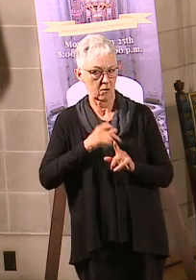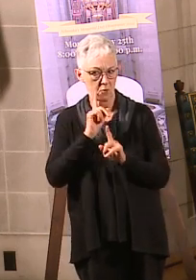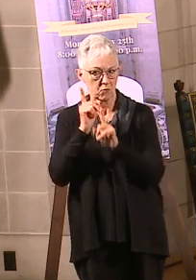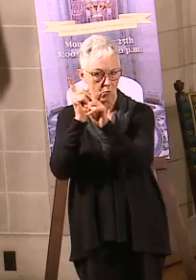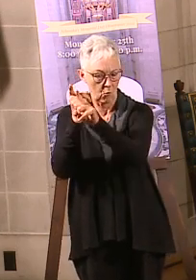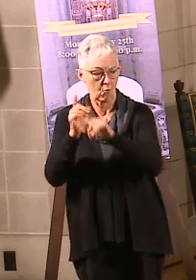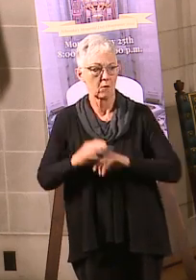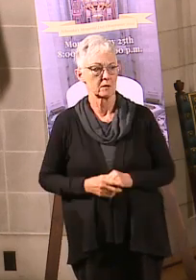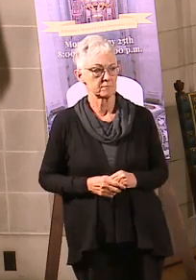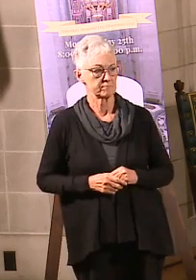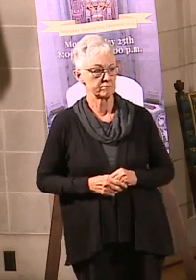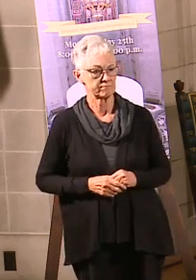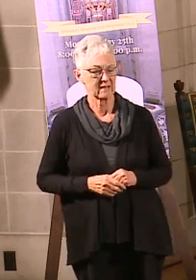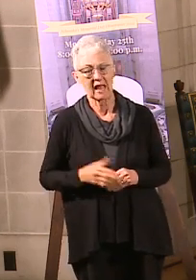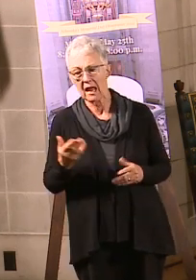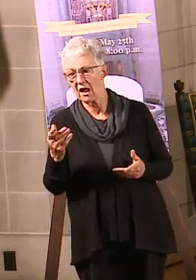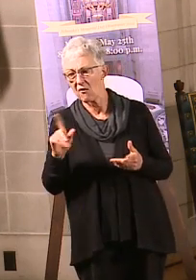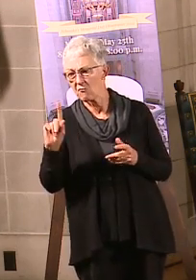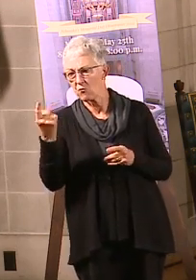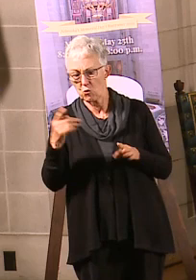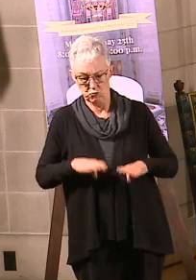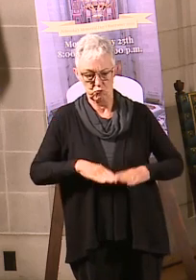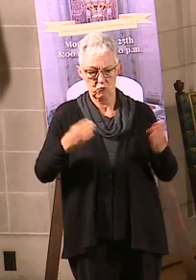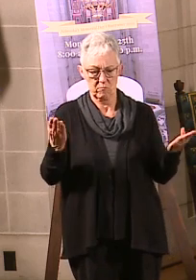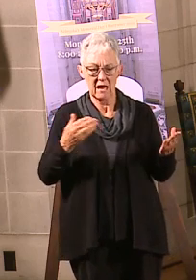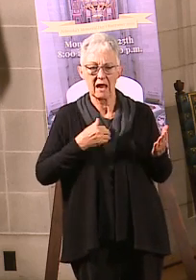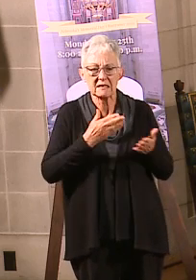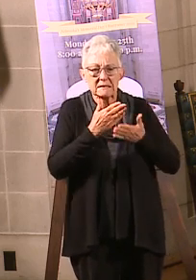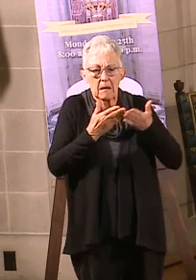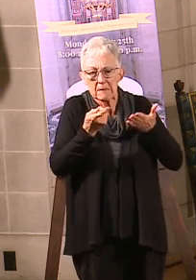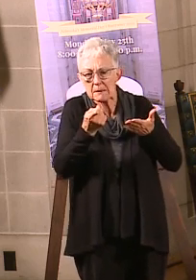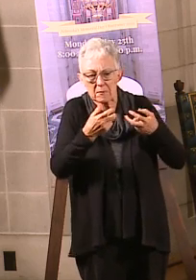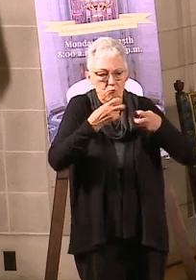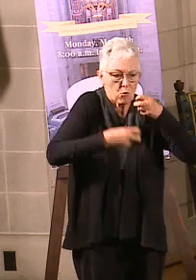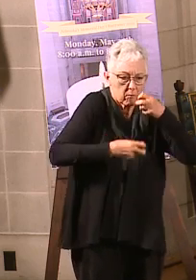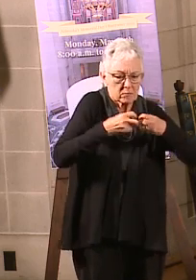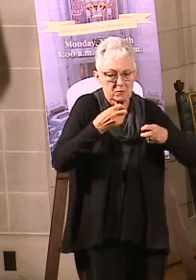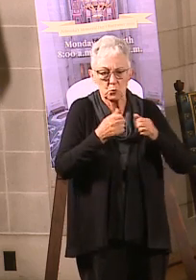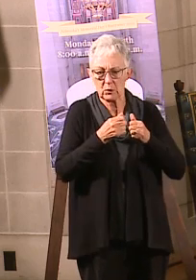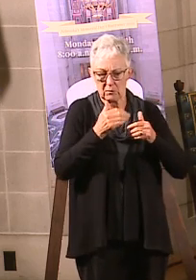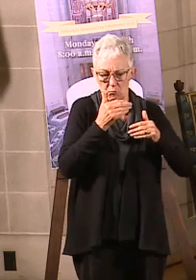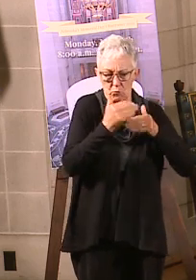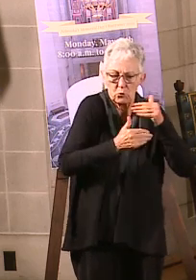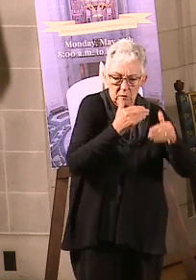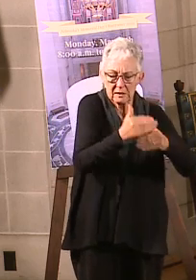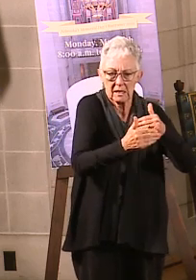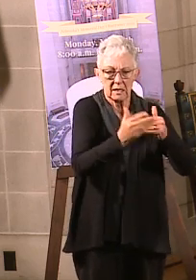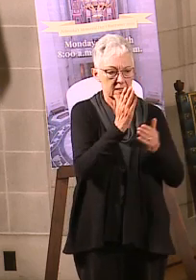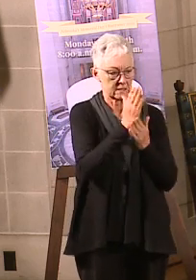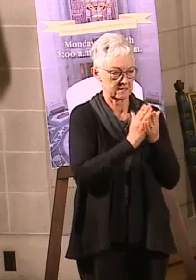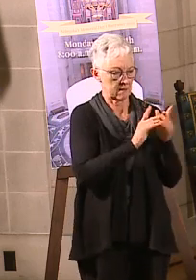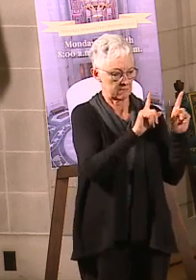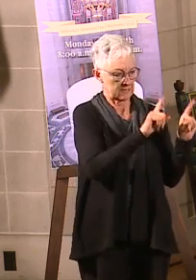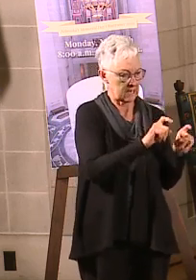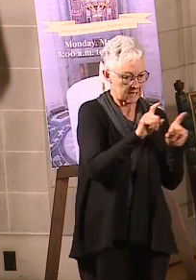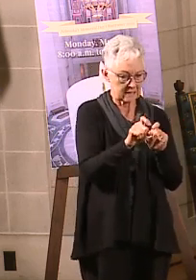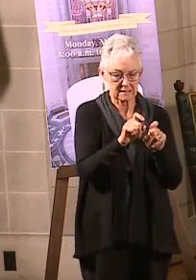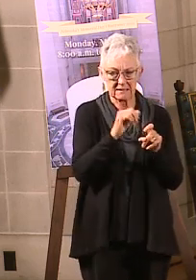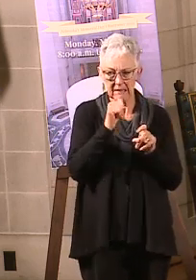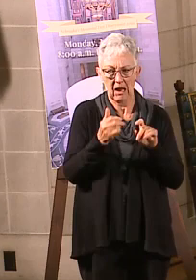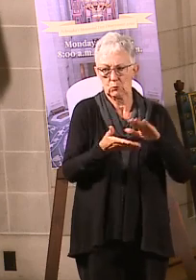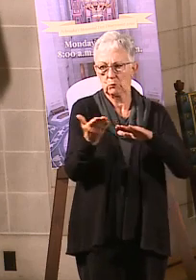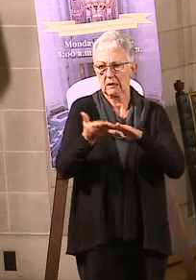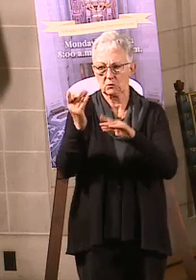issues with regard to the procedure when we put it in place on Monday, so we got a little, some of the tests didn't get processed as quickly as we would have liked